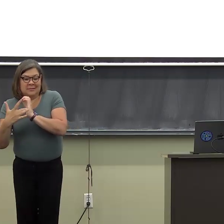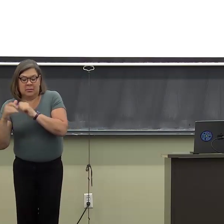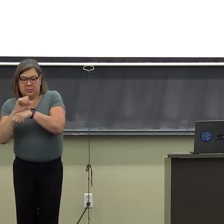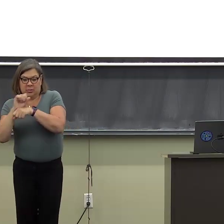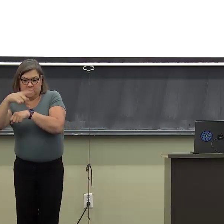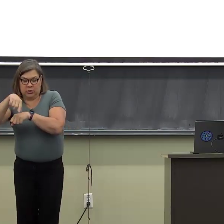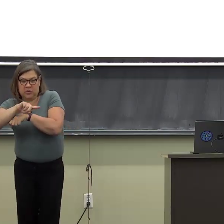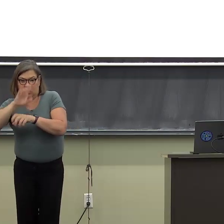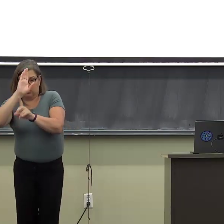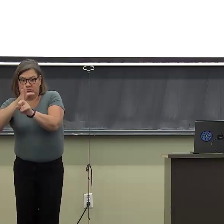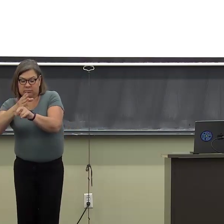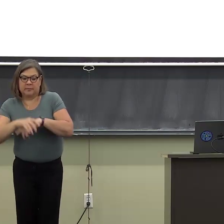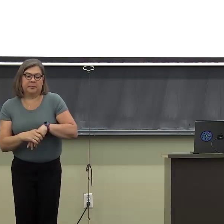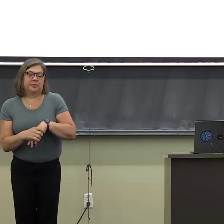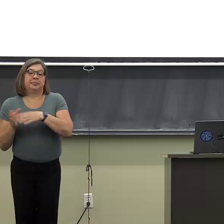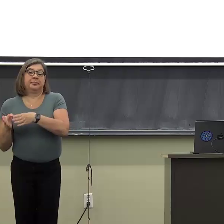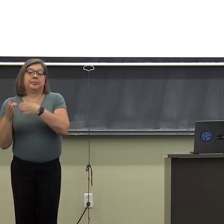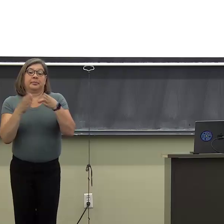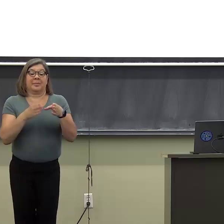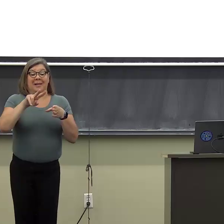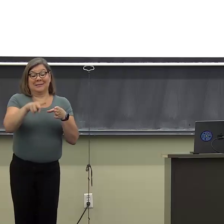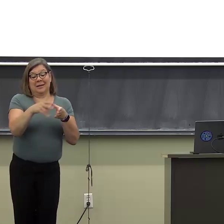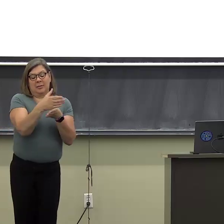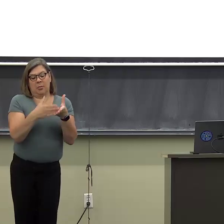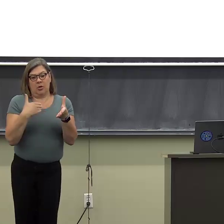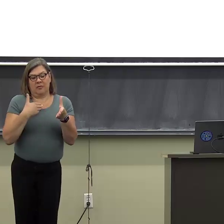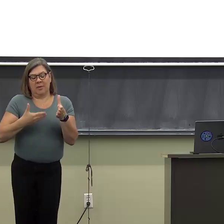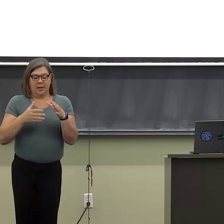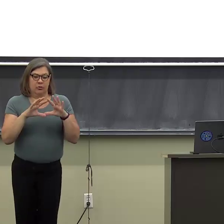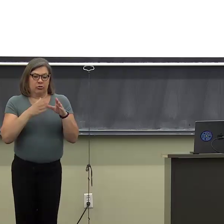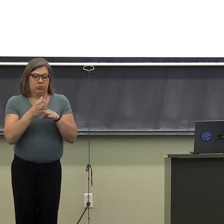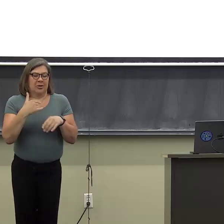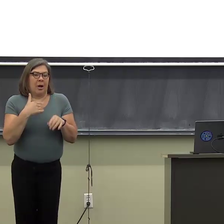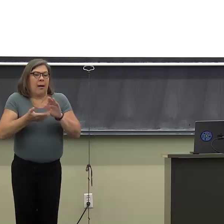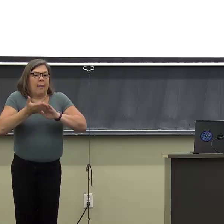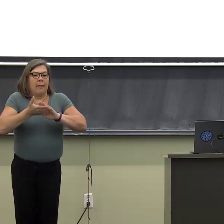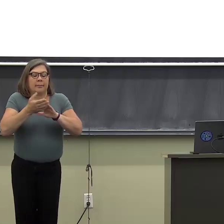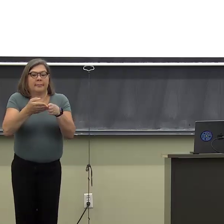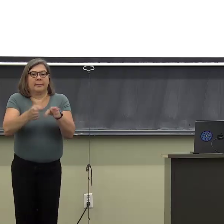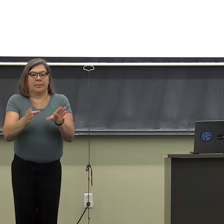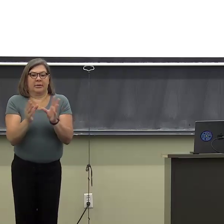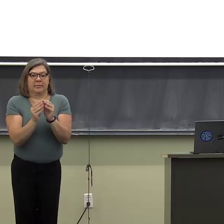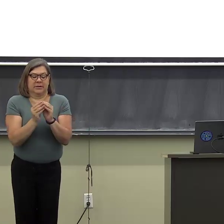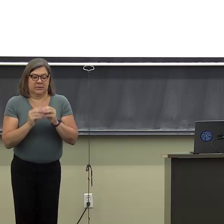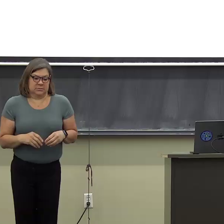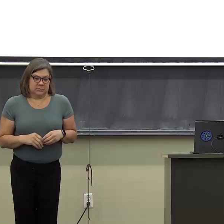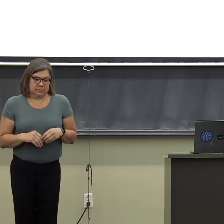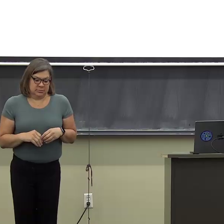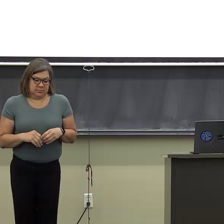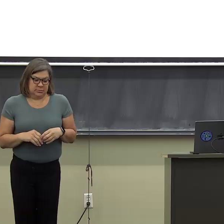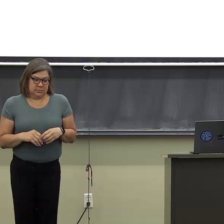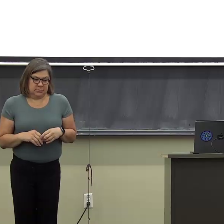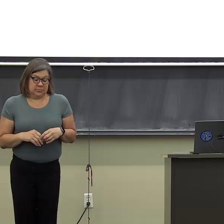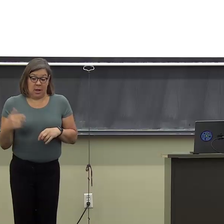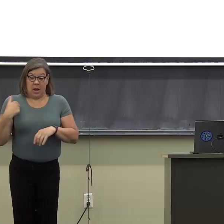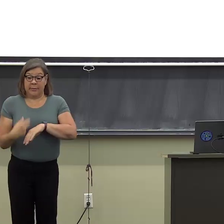them directly. The second chunk of my career, I ran public meetings. And so where Yuta is standing, I would